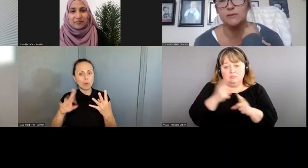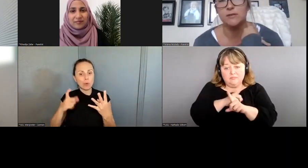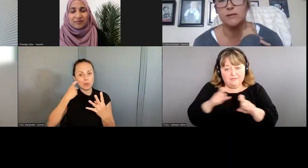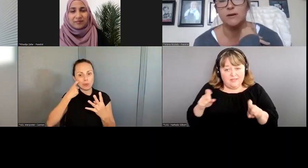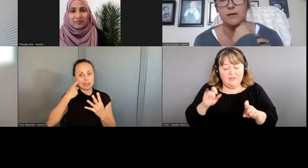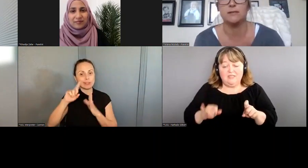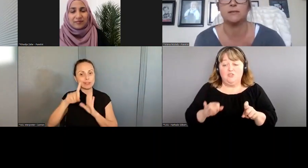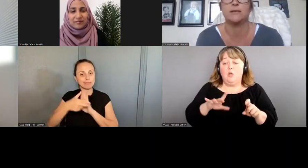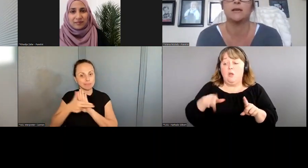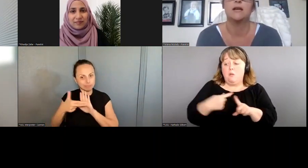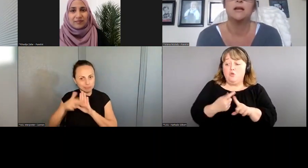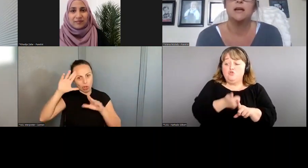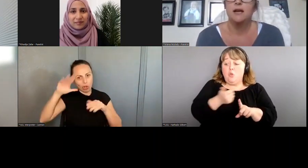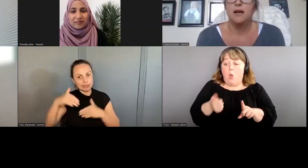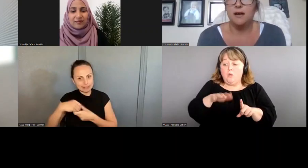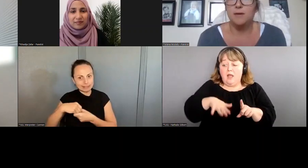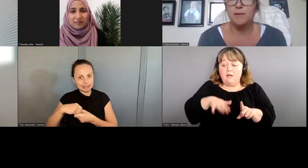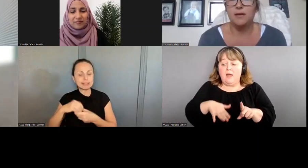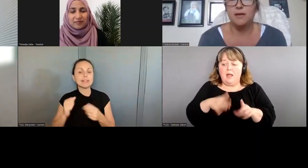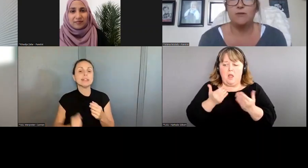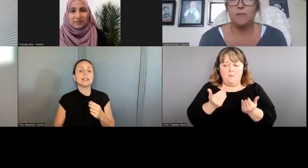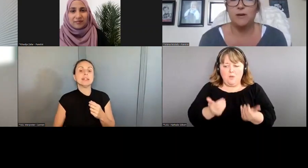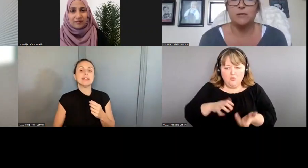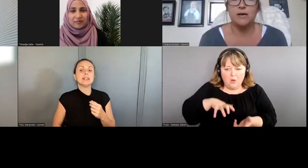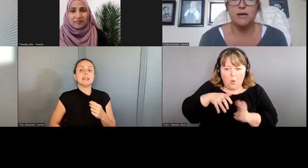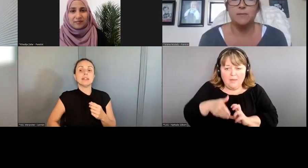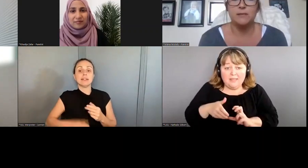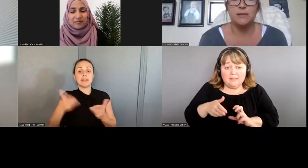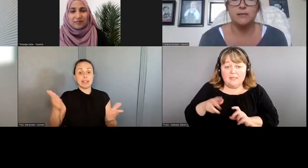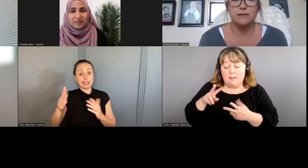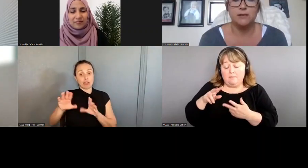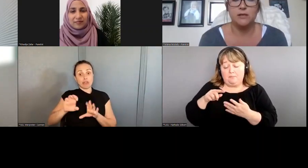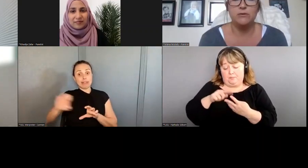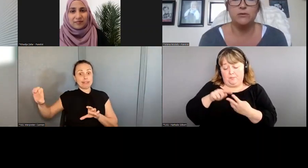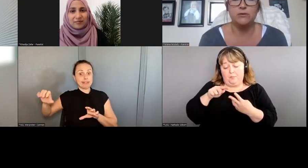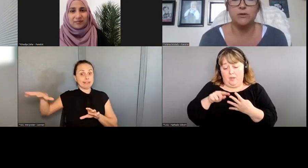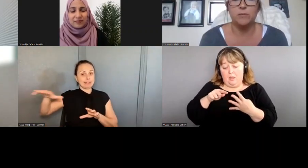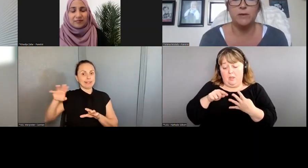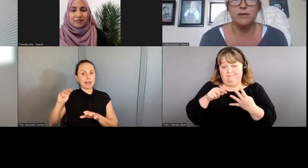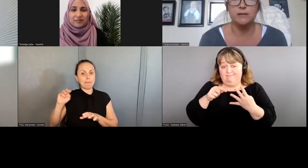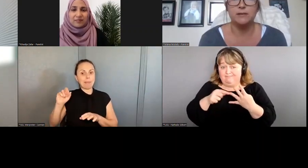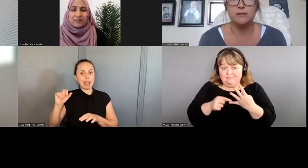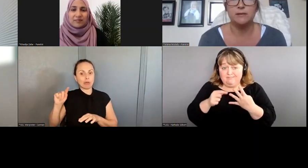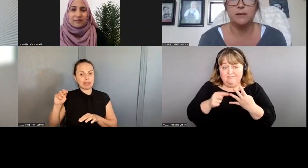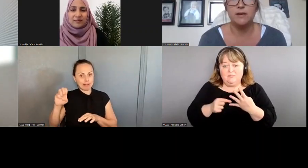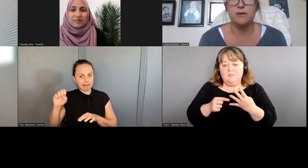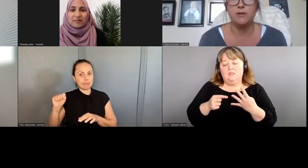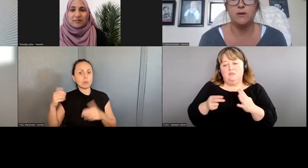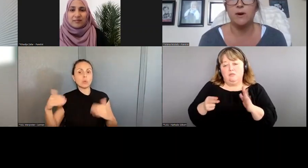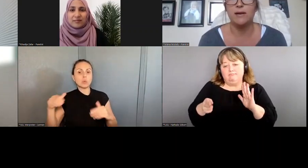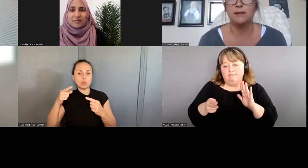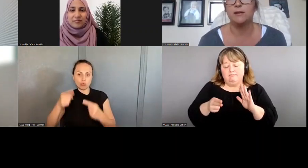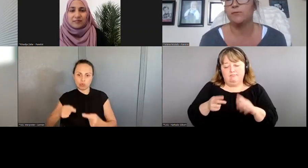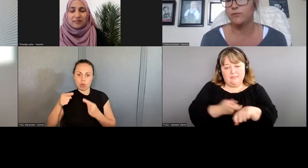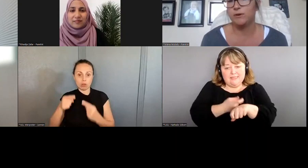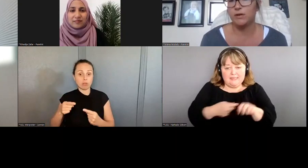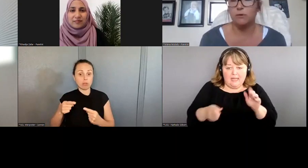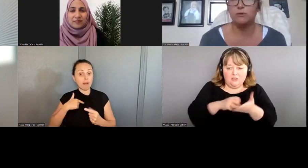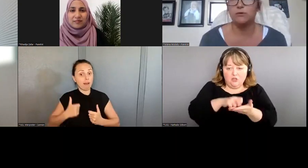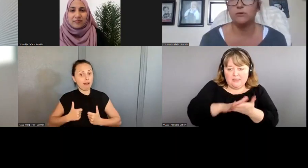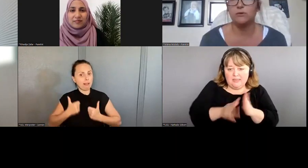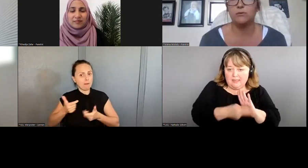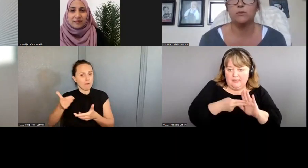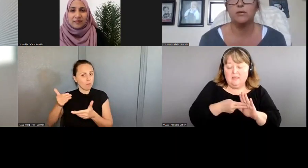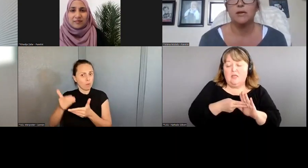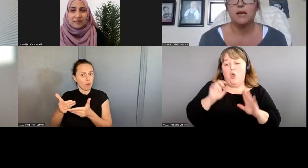recently diagnosed autistic. Here in the Maritimes, it's a huge struggle because even though I live very